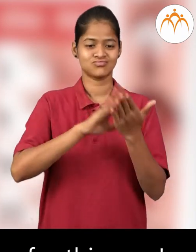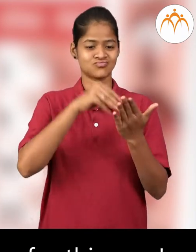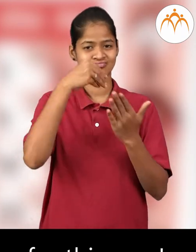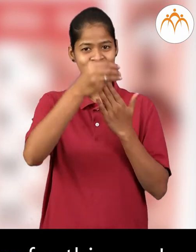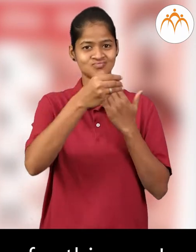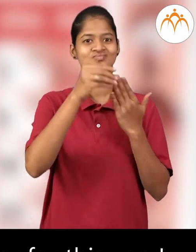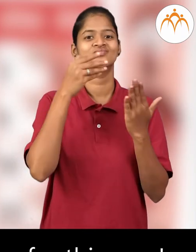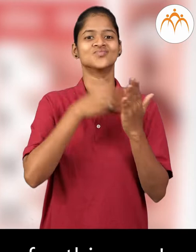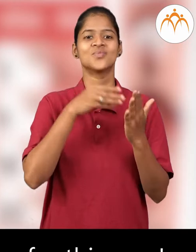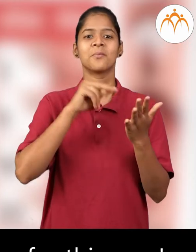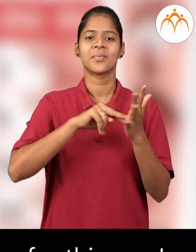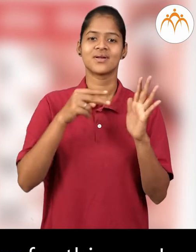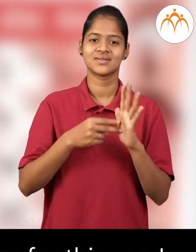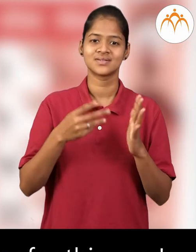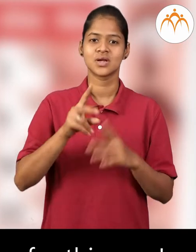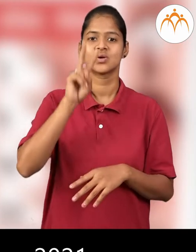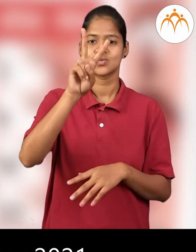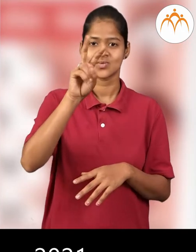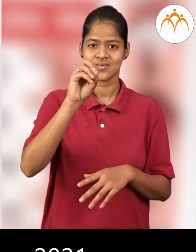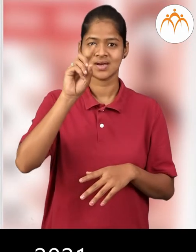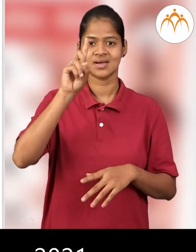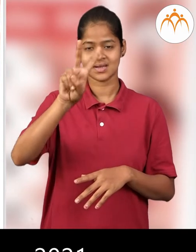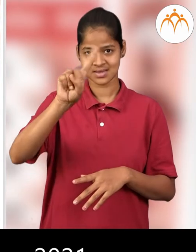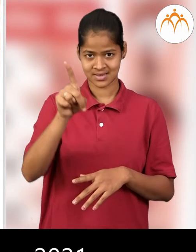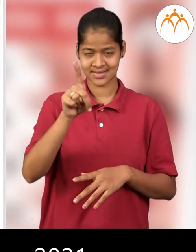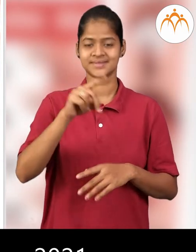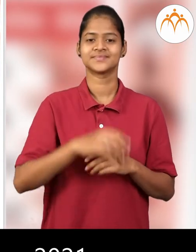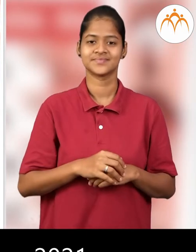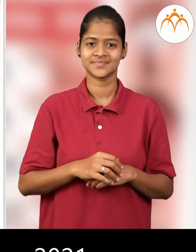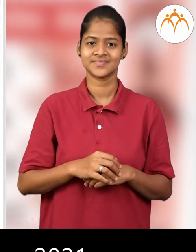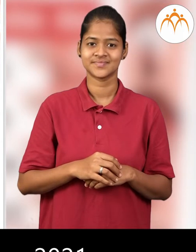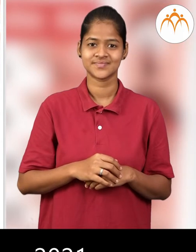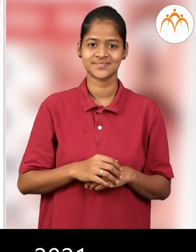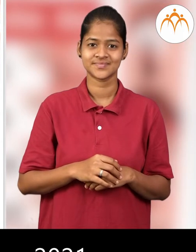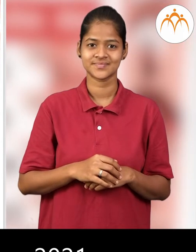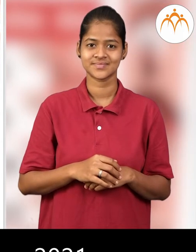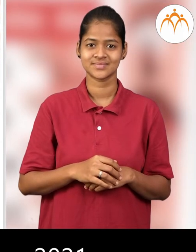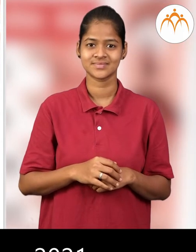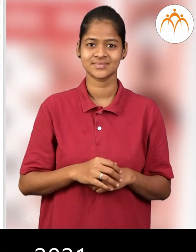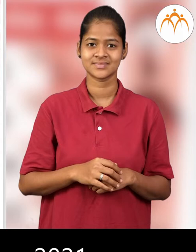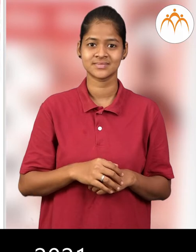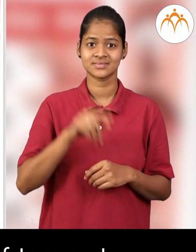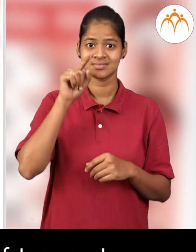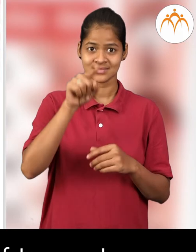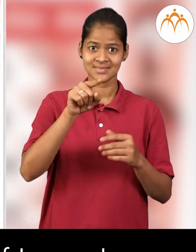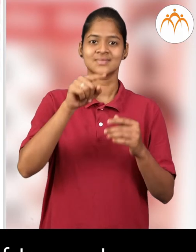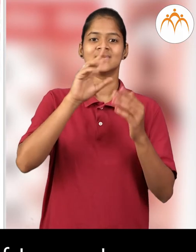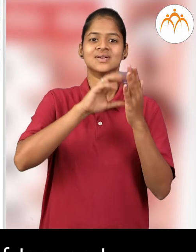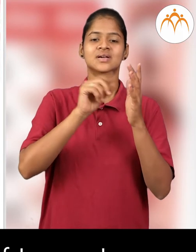calendar for this year. That means the year 2021. This is the month of